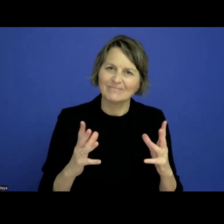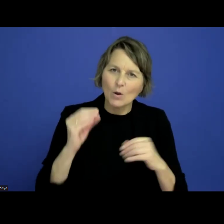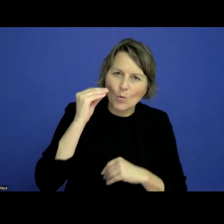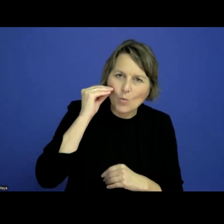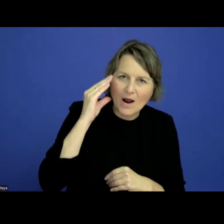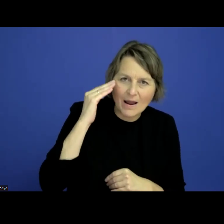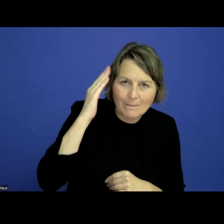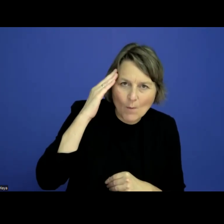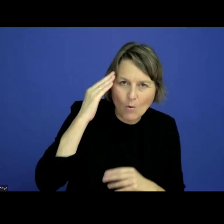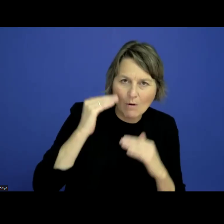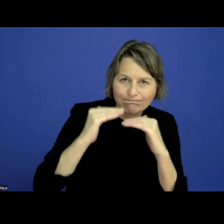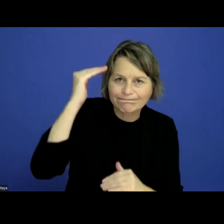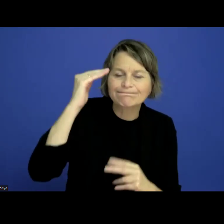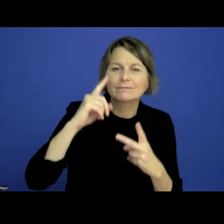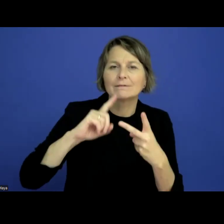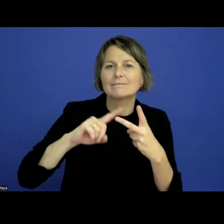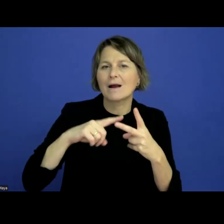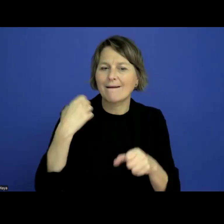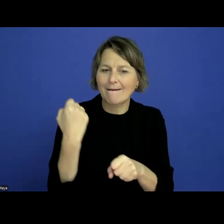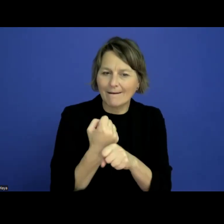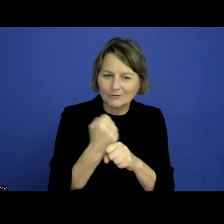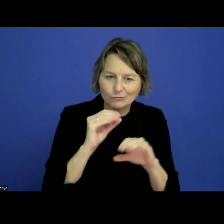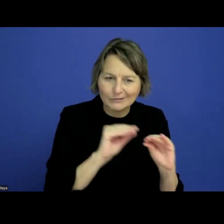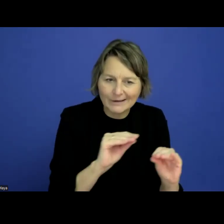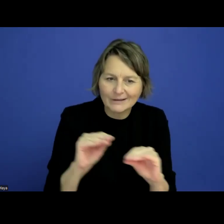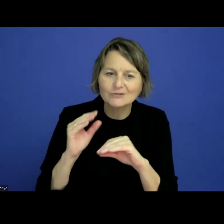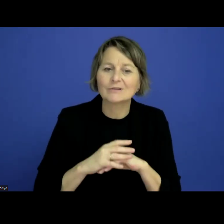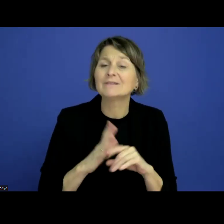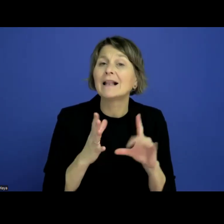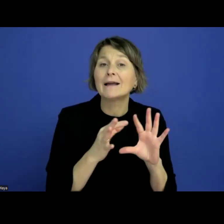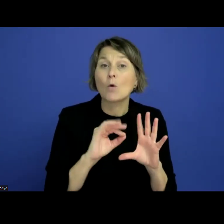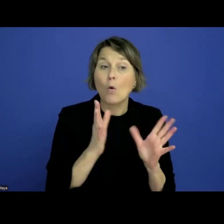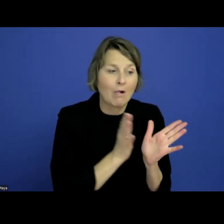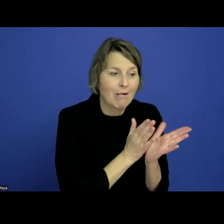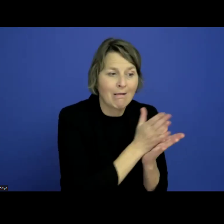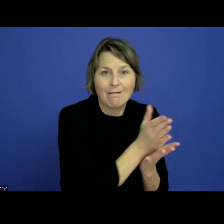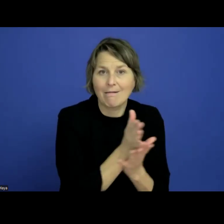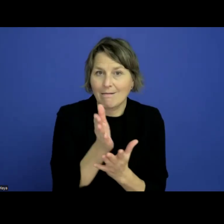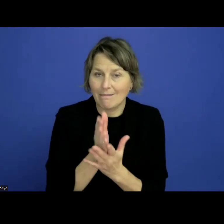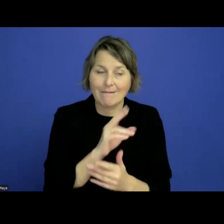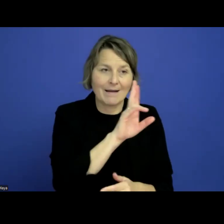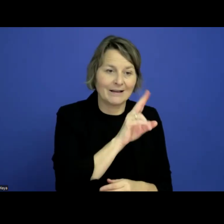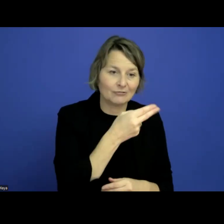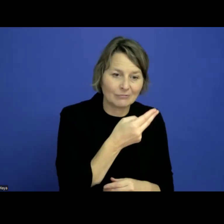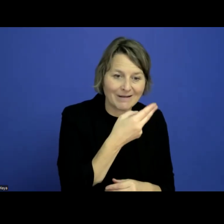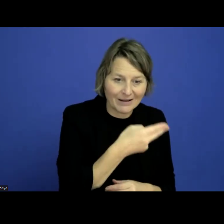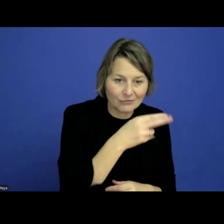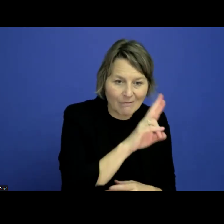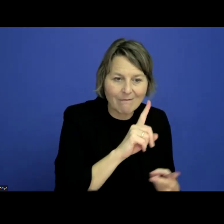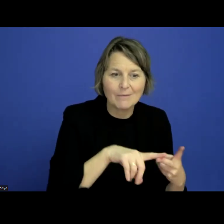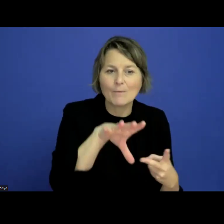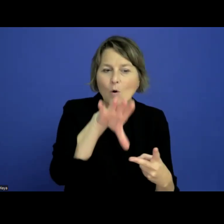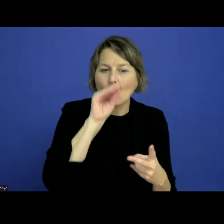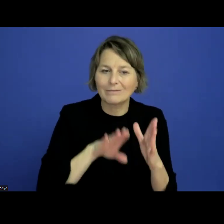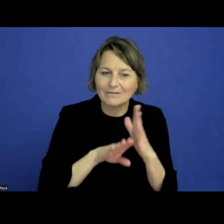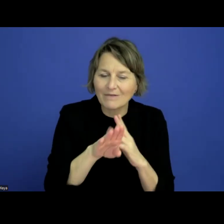different teams across the organization, HR, learning and development, recruitment, management, to